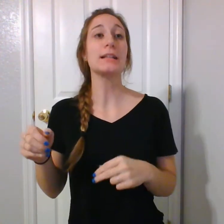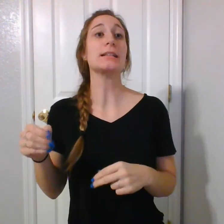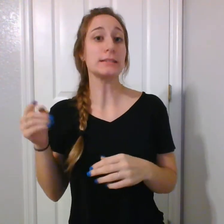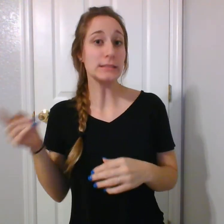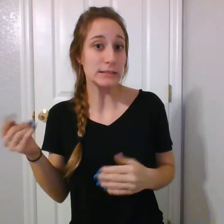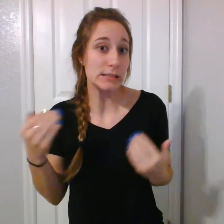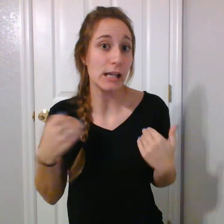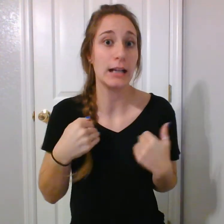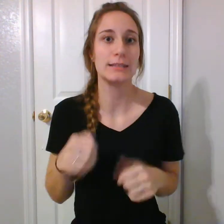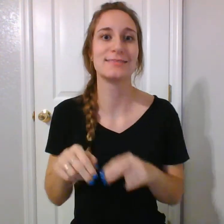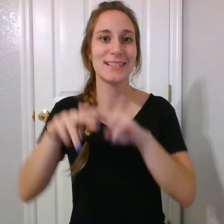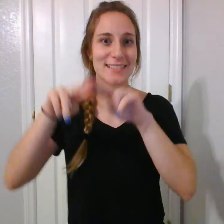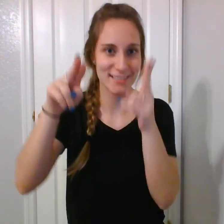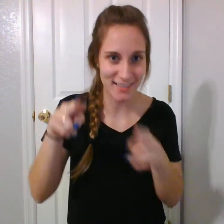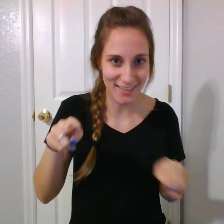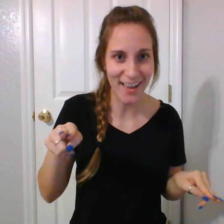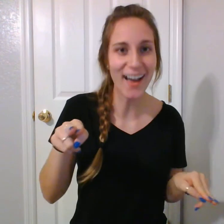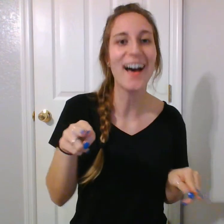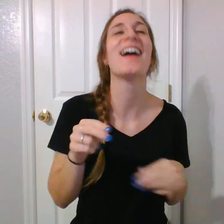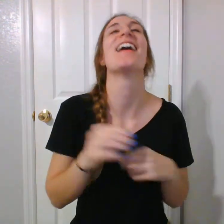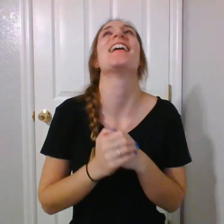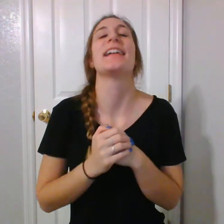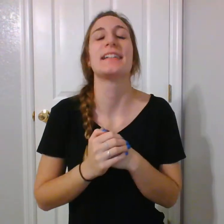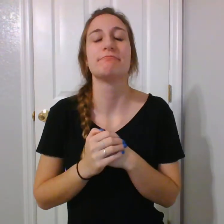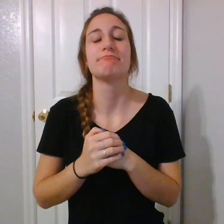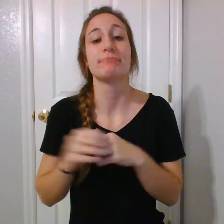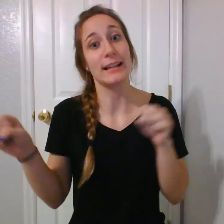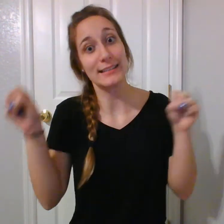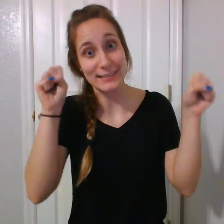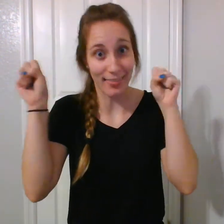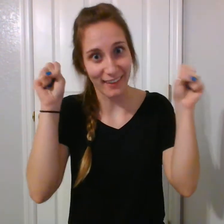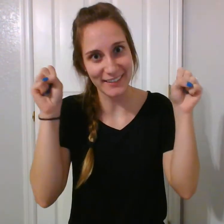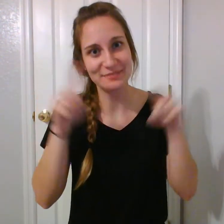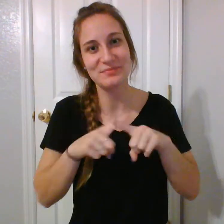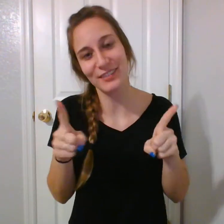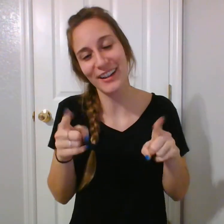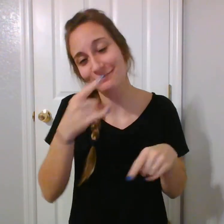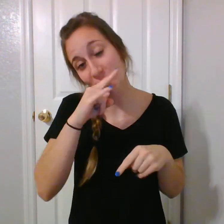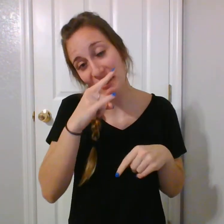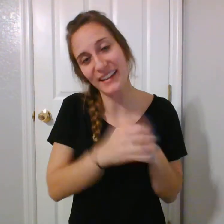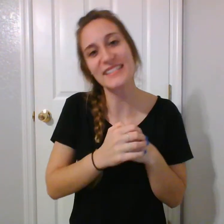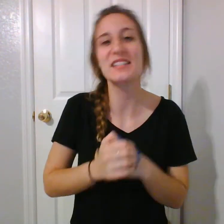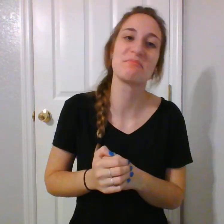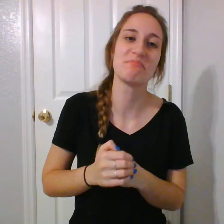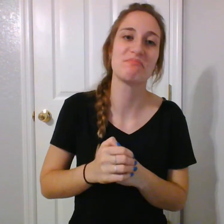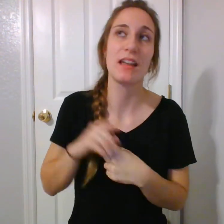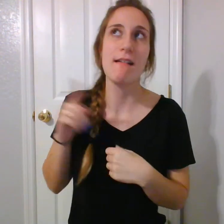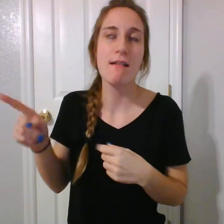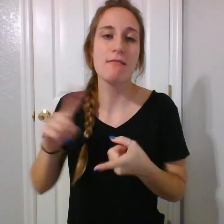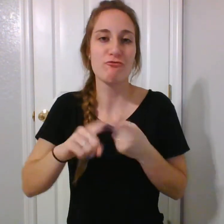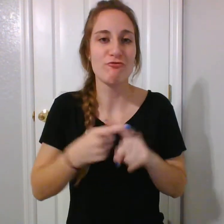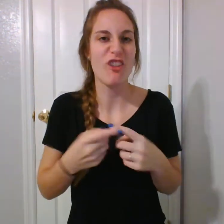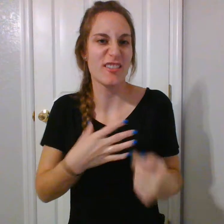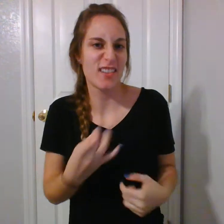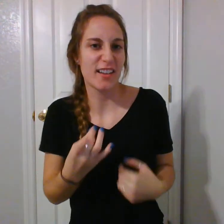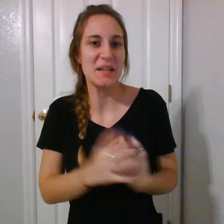and slide down this. And it makes a ton of noise, but well, you have kids, right? Here's his bed. And there's 2 bunk beds up there and this net that you